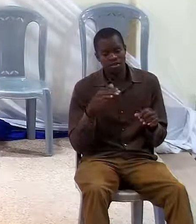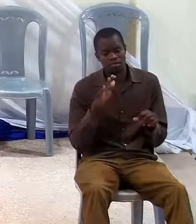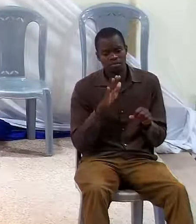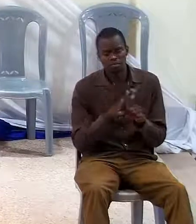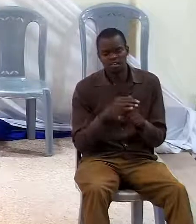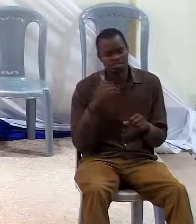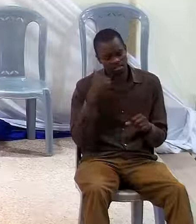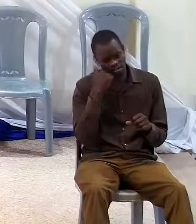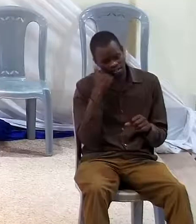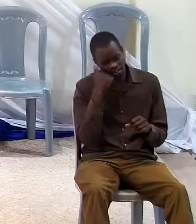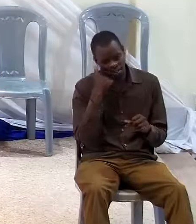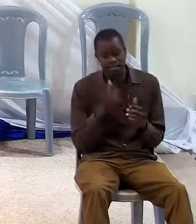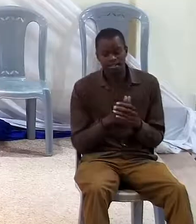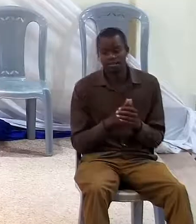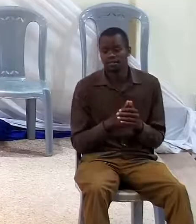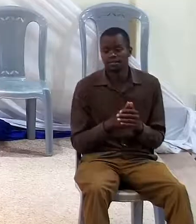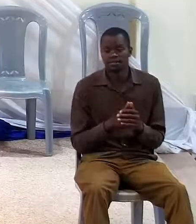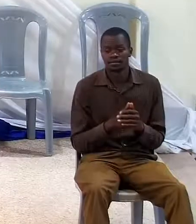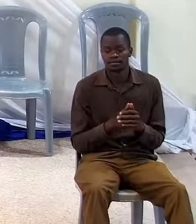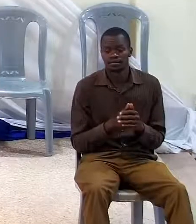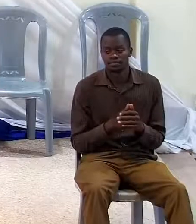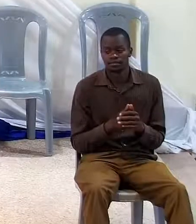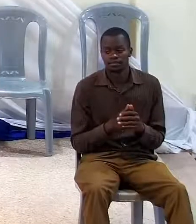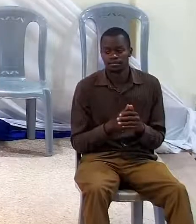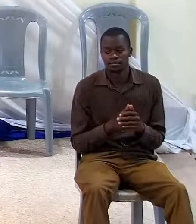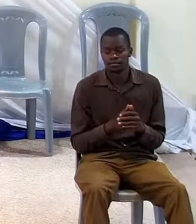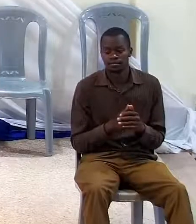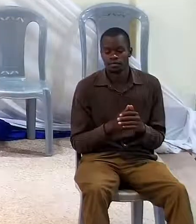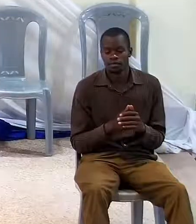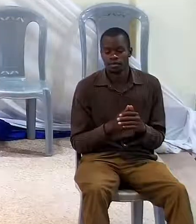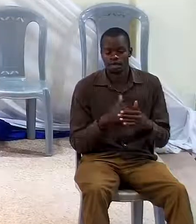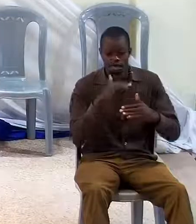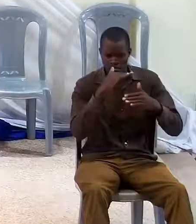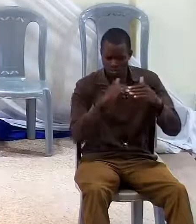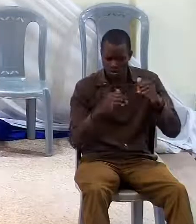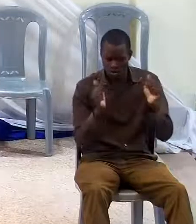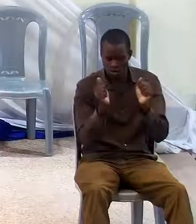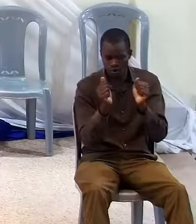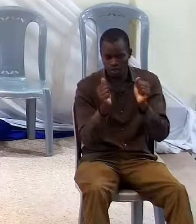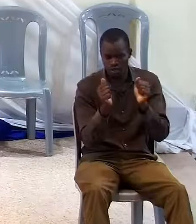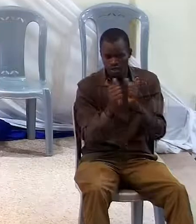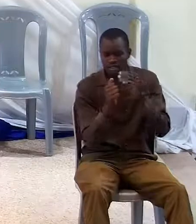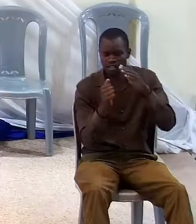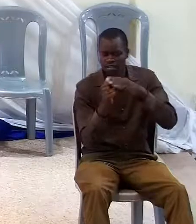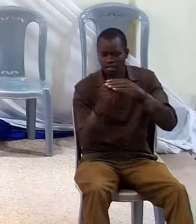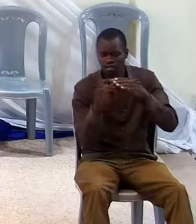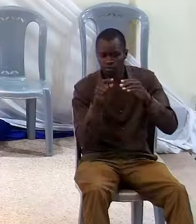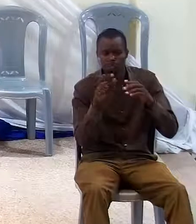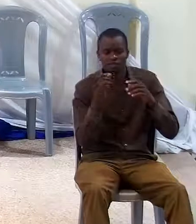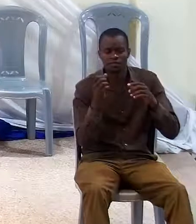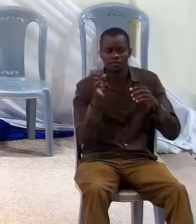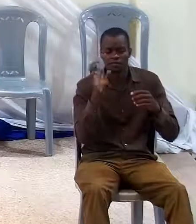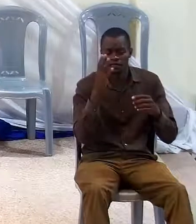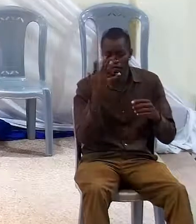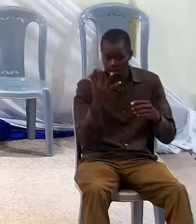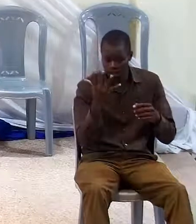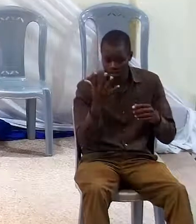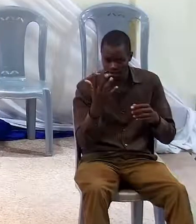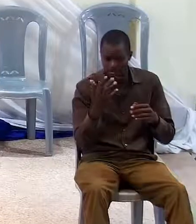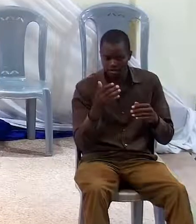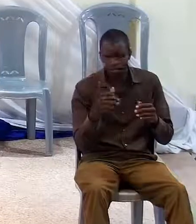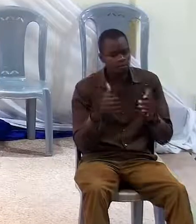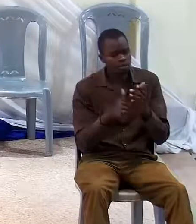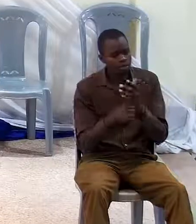nutrient deficiencies, like those vitamin and mineral deficiencies, they are at risk